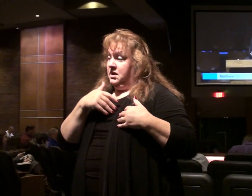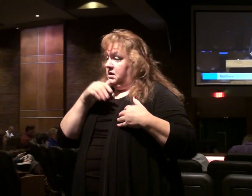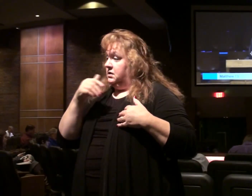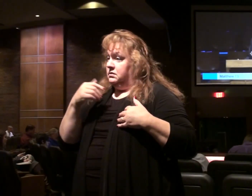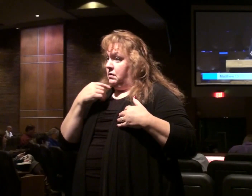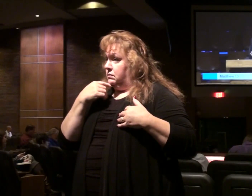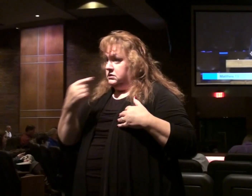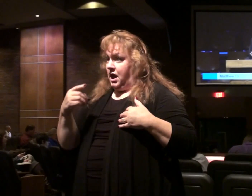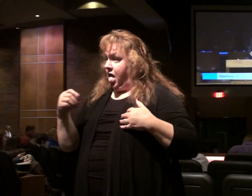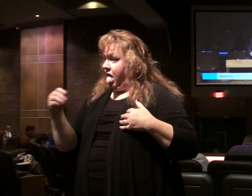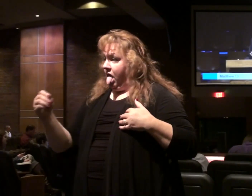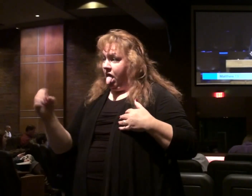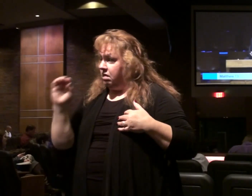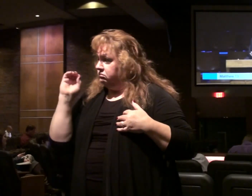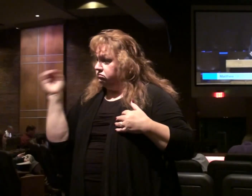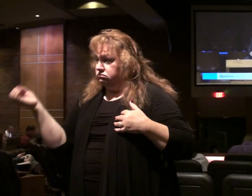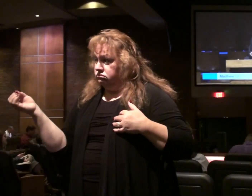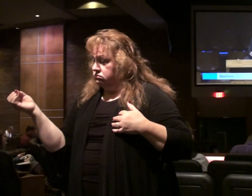the seed,